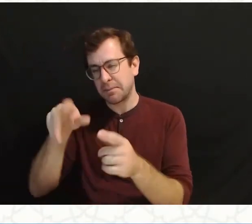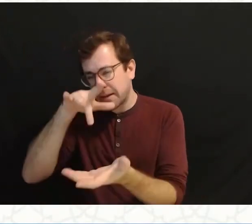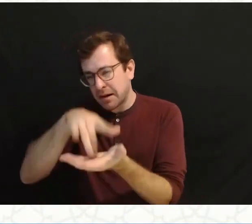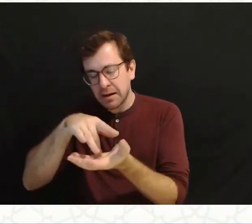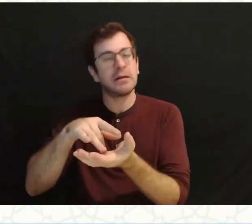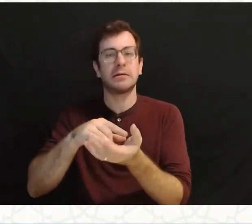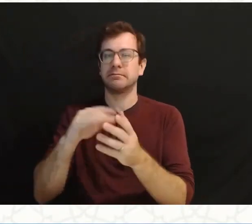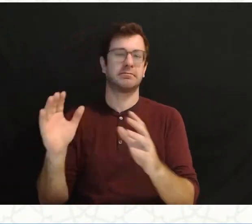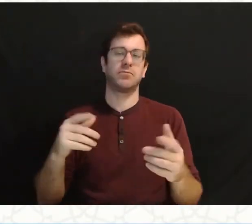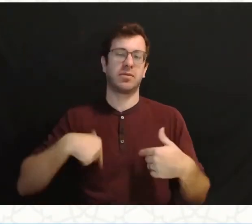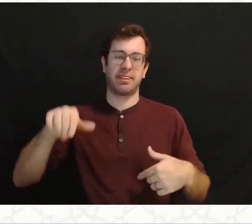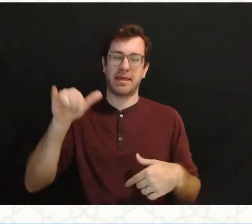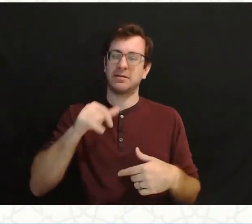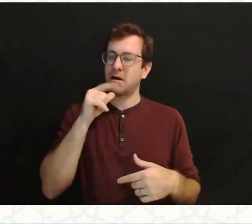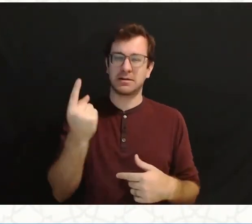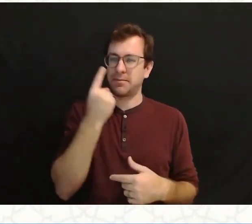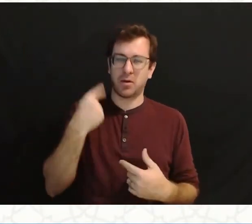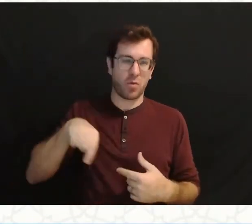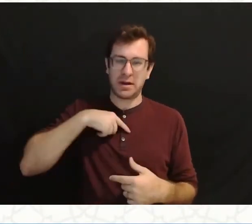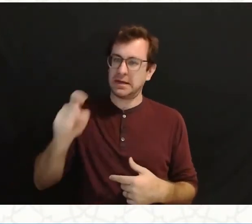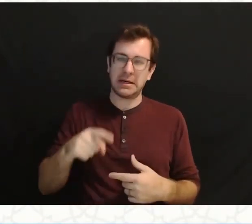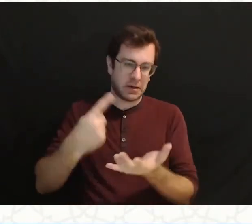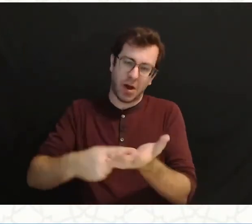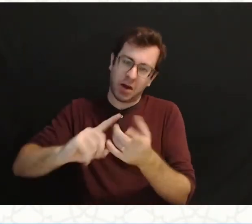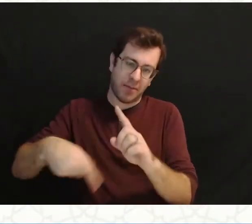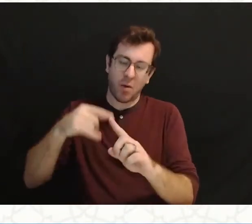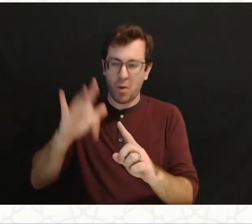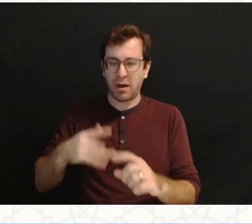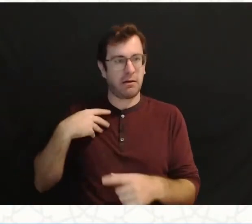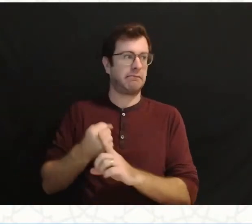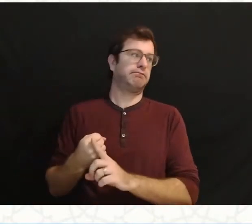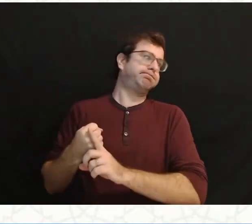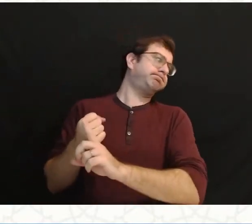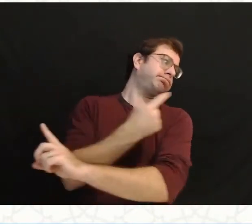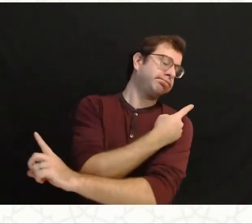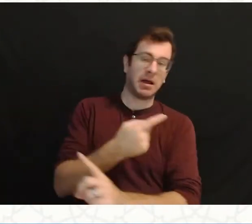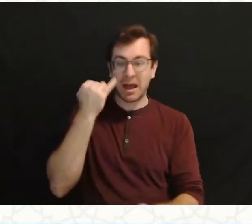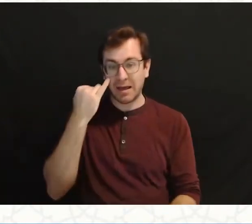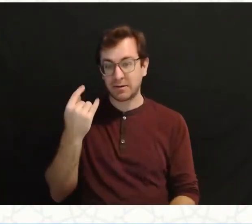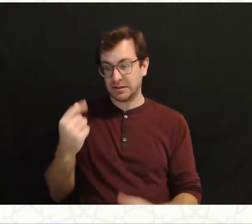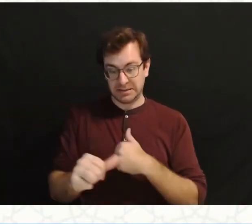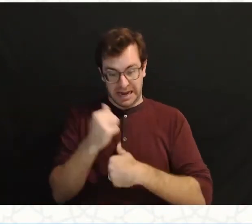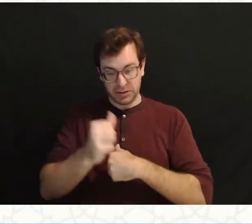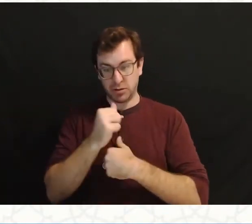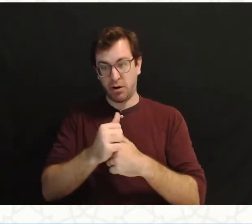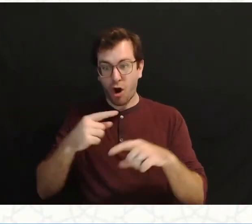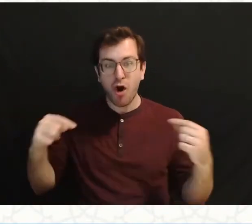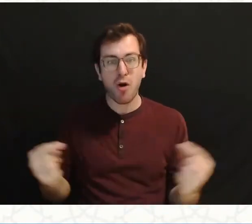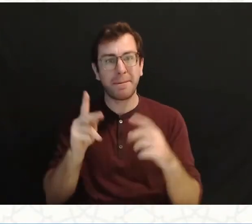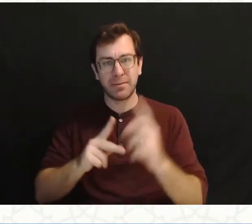that's something we don't need to talk about because they are extreme. If somebody is dangerous and they're harming people, they're taking money